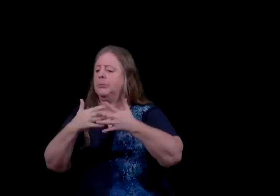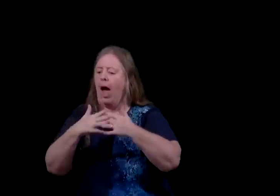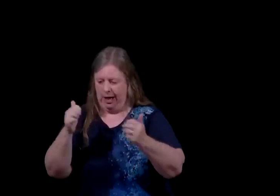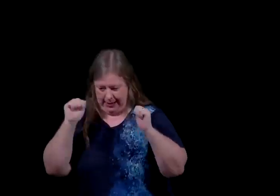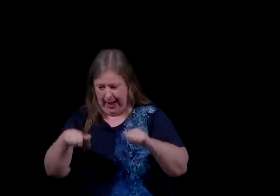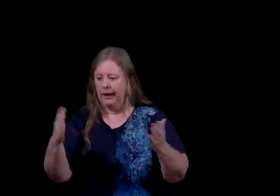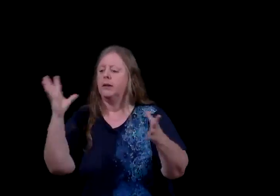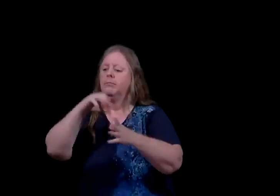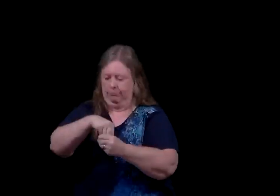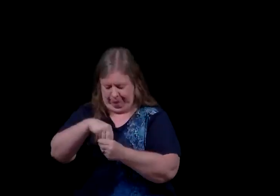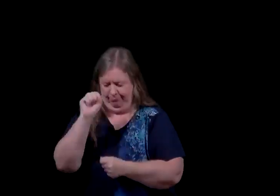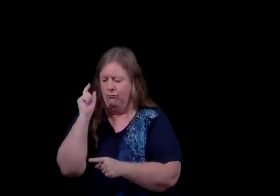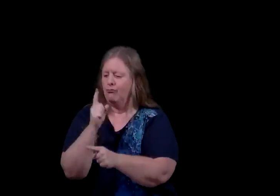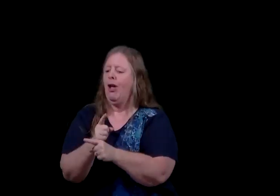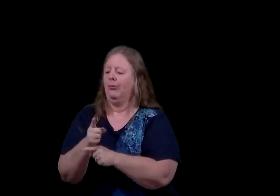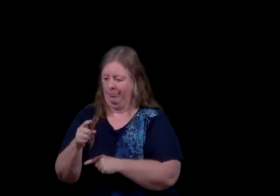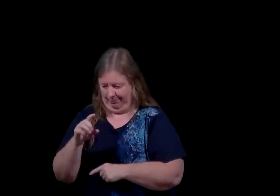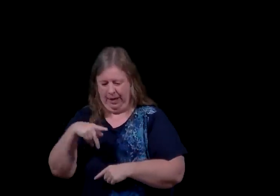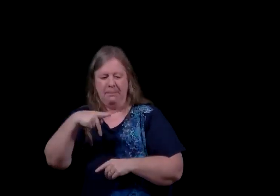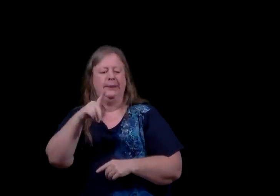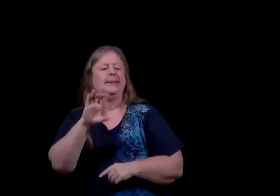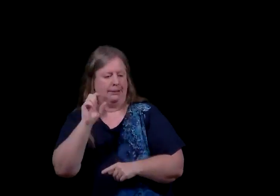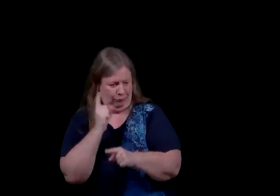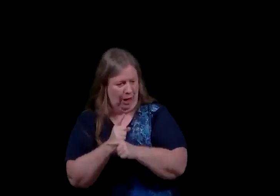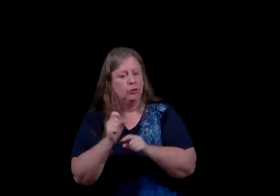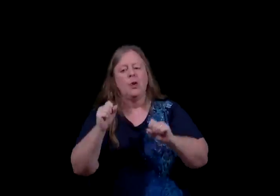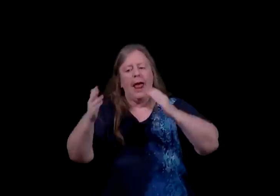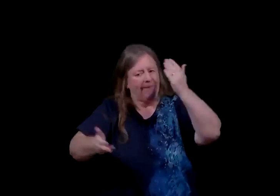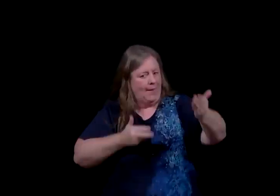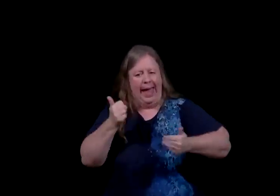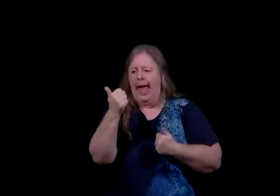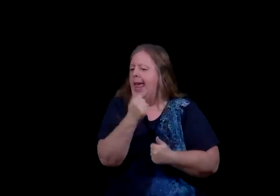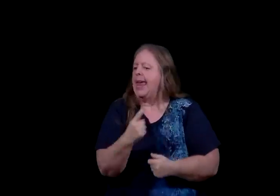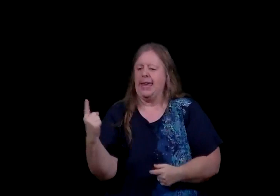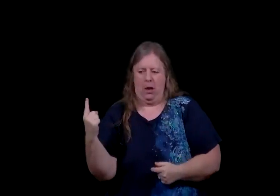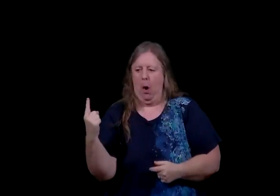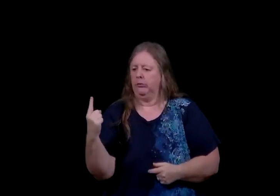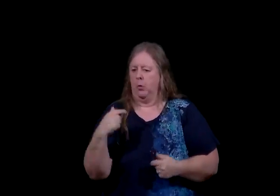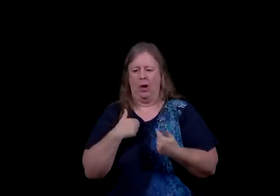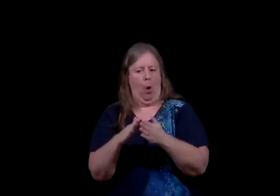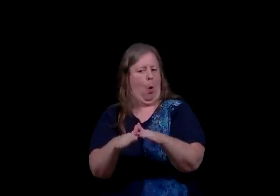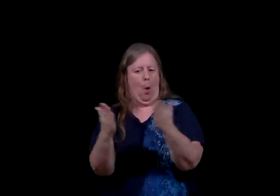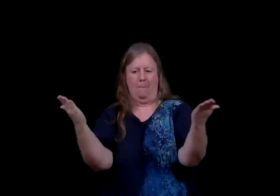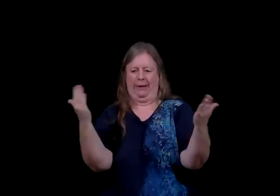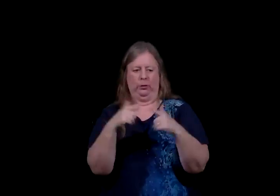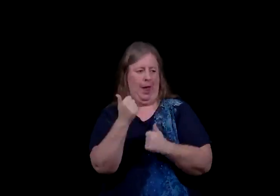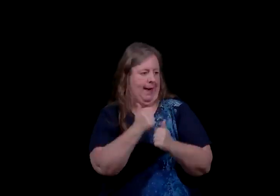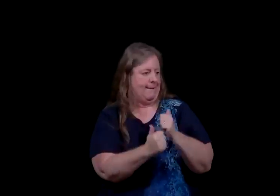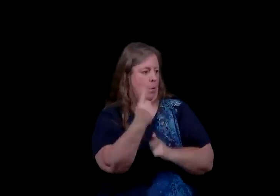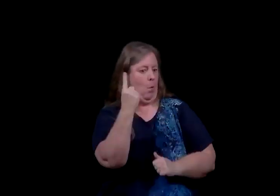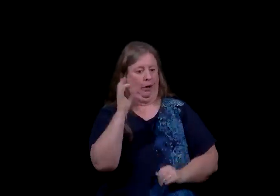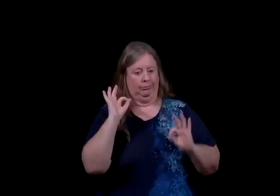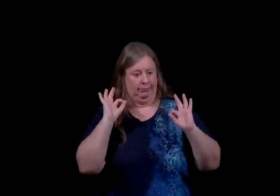can come, hearing people come, not just deaf people. That's right. That's correct. Invite anyone to come. We're open to